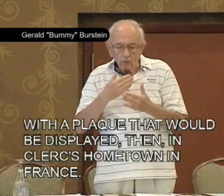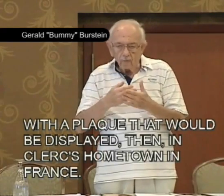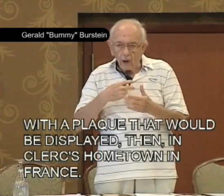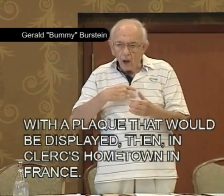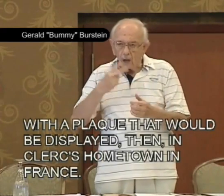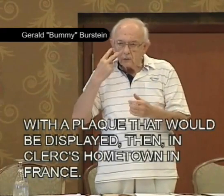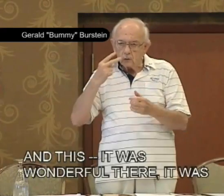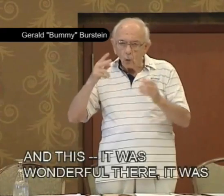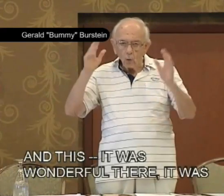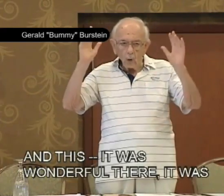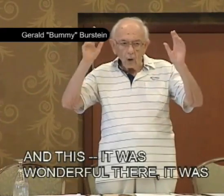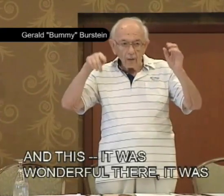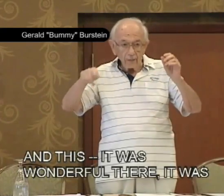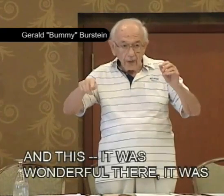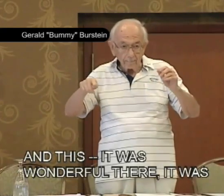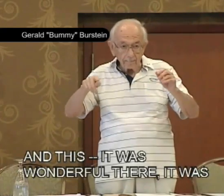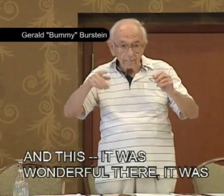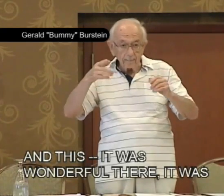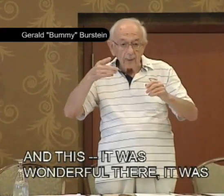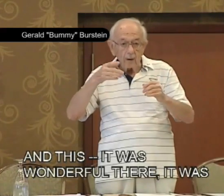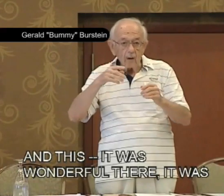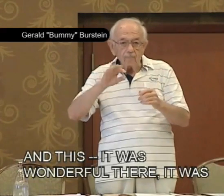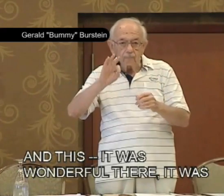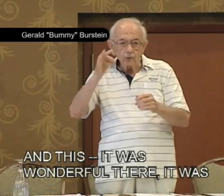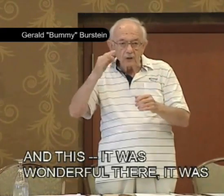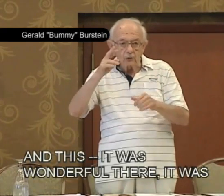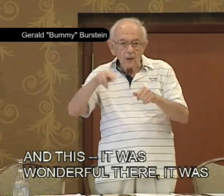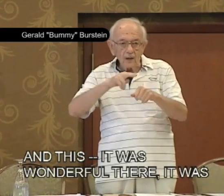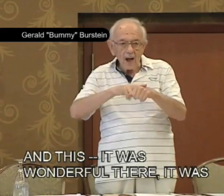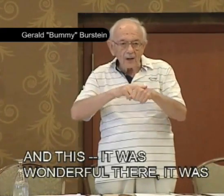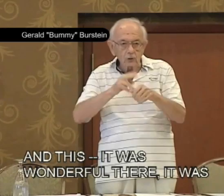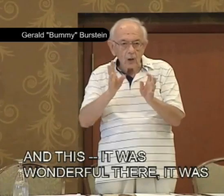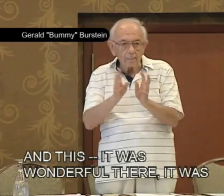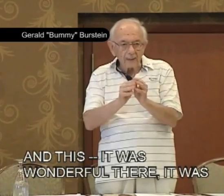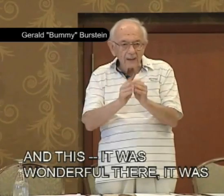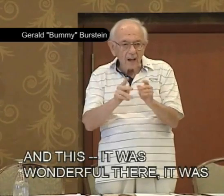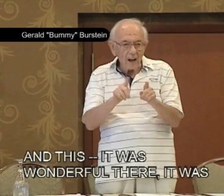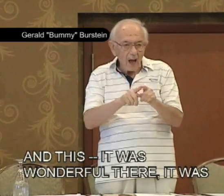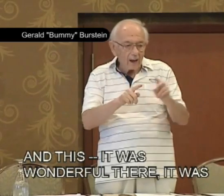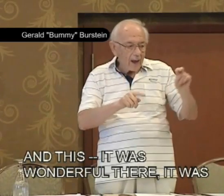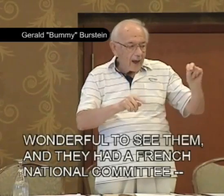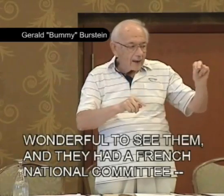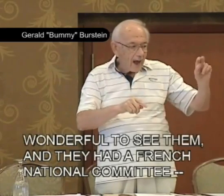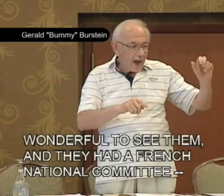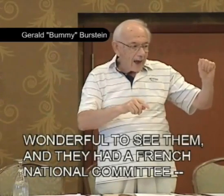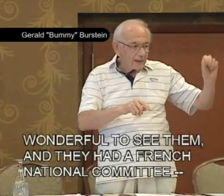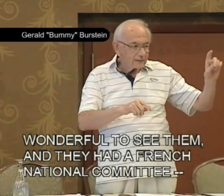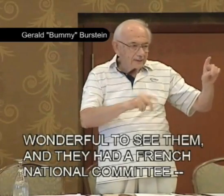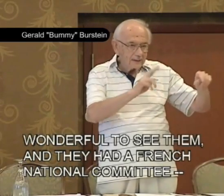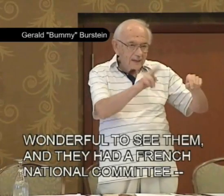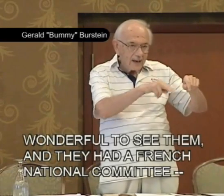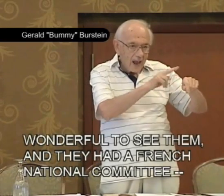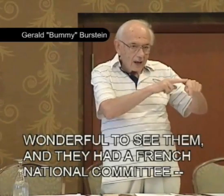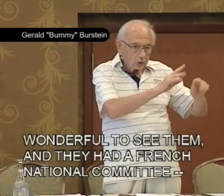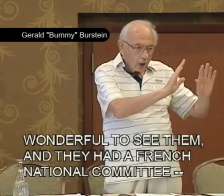and this it was wonderful there it was wonderful to see them and they had a French national committee organization